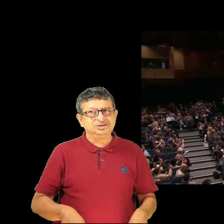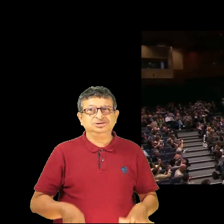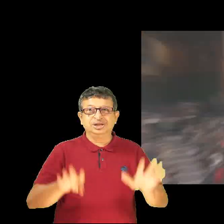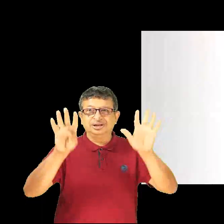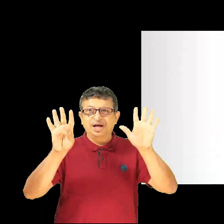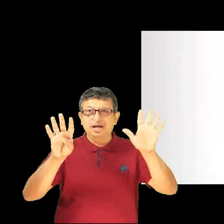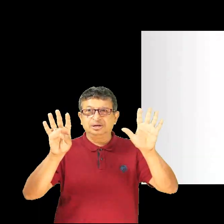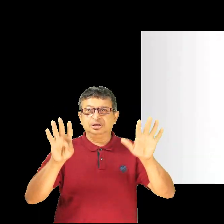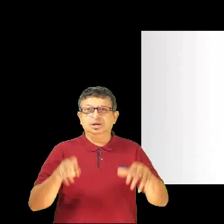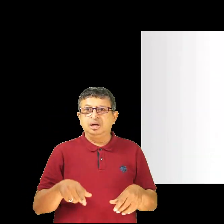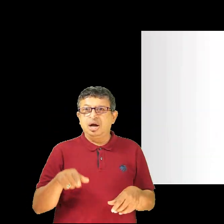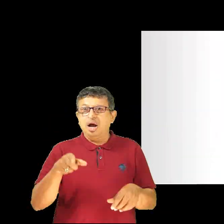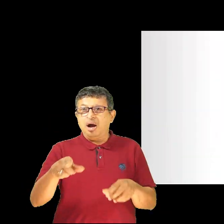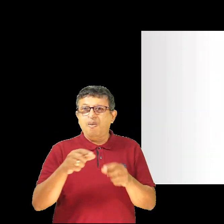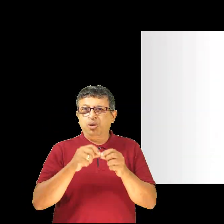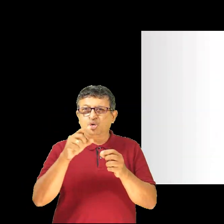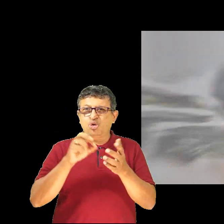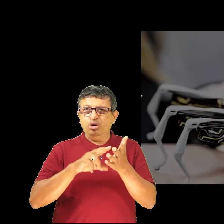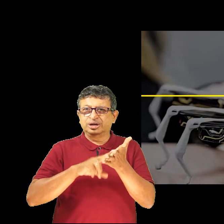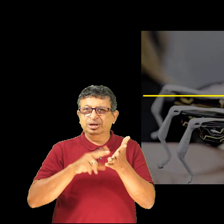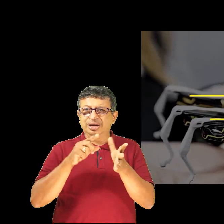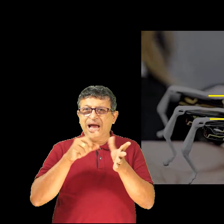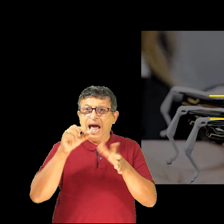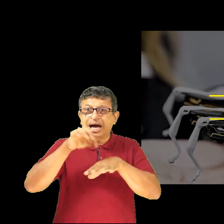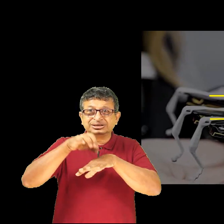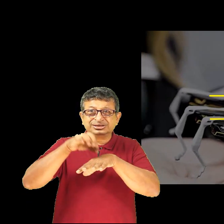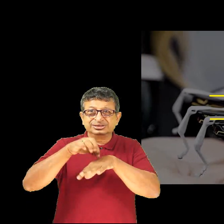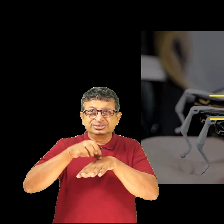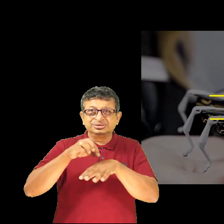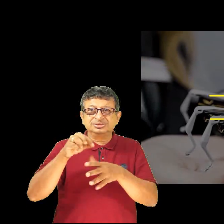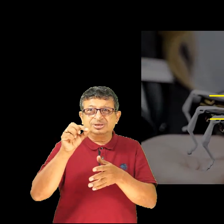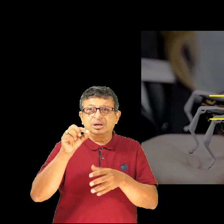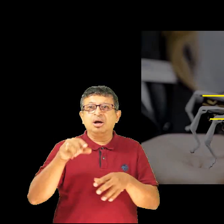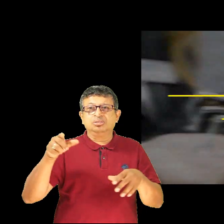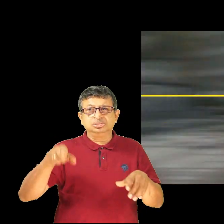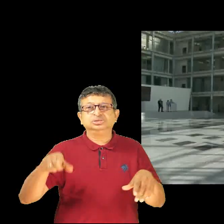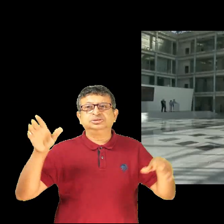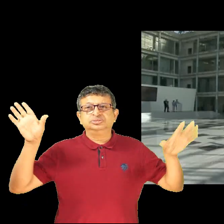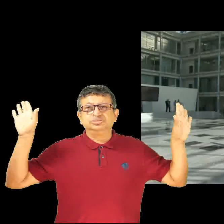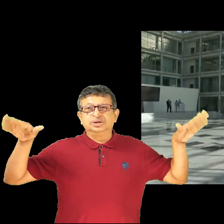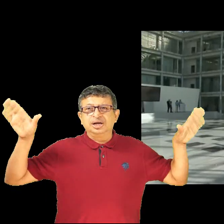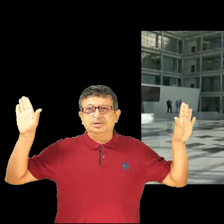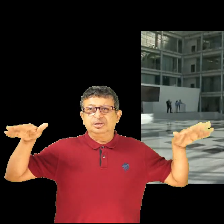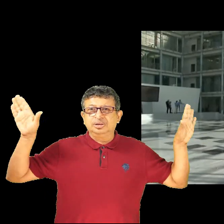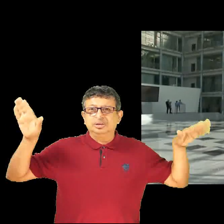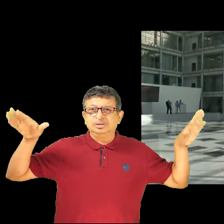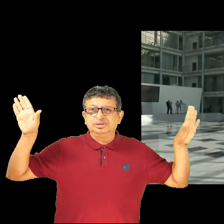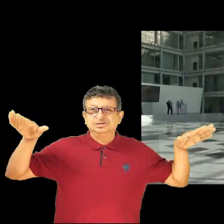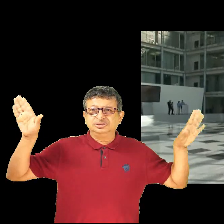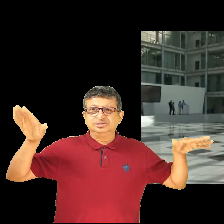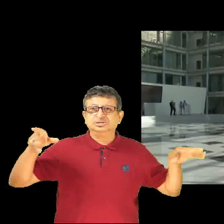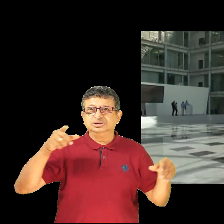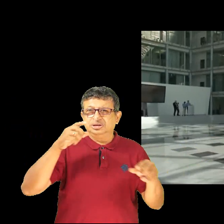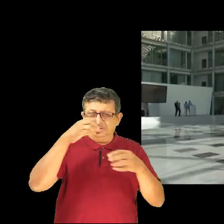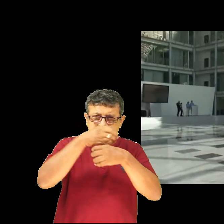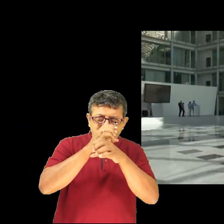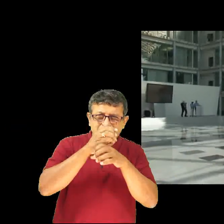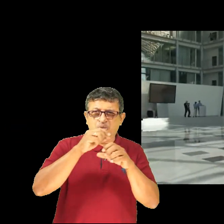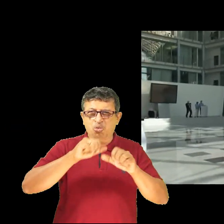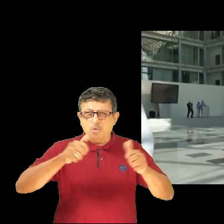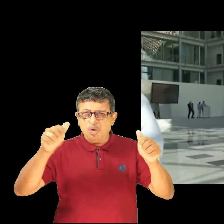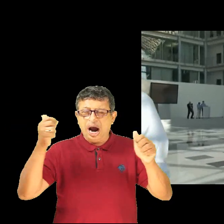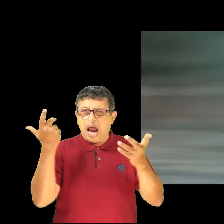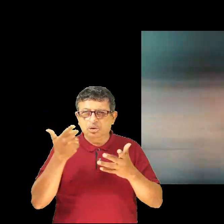future. Number 9. The Bionic Ant. The Smart Bird is not the only robot that Festo